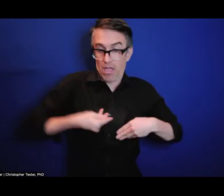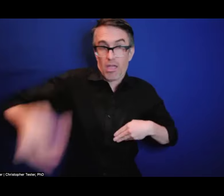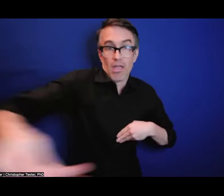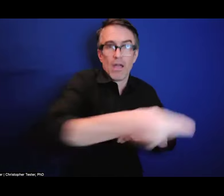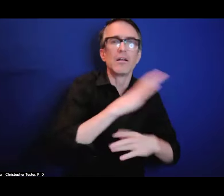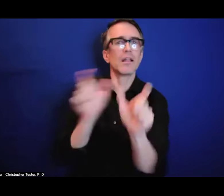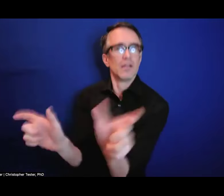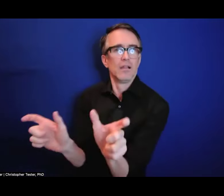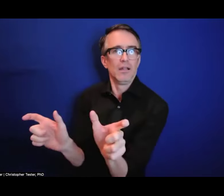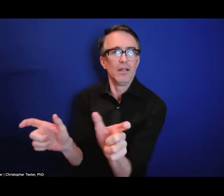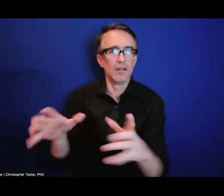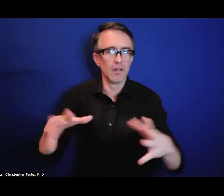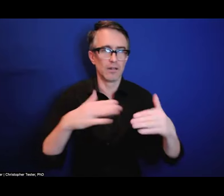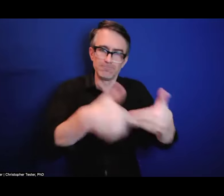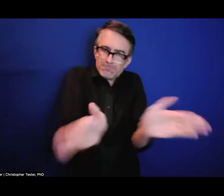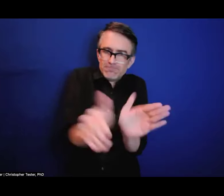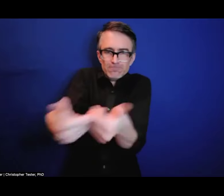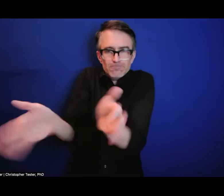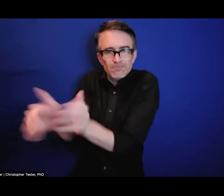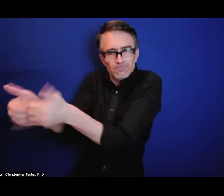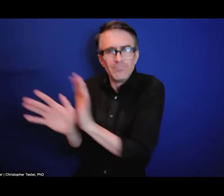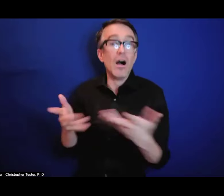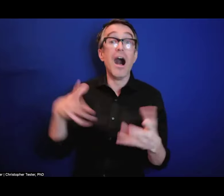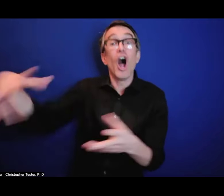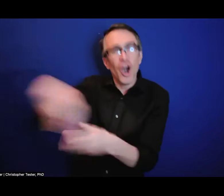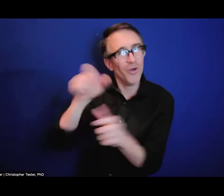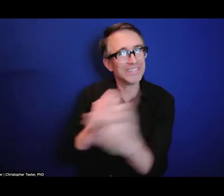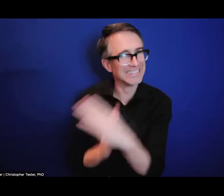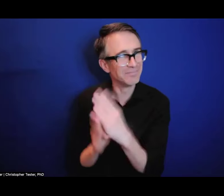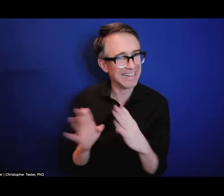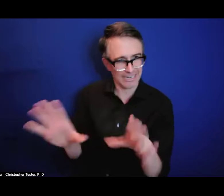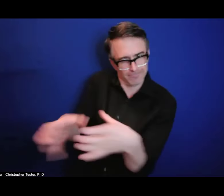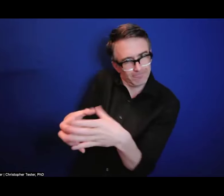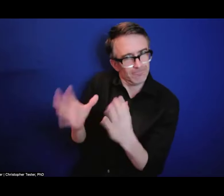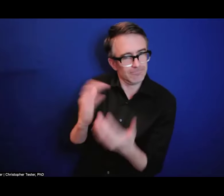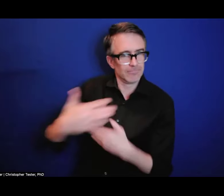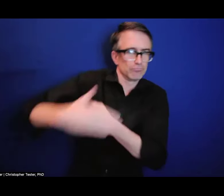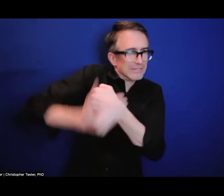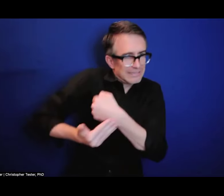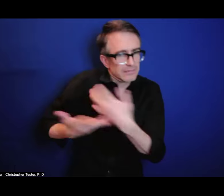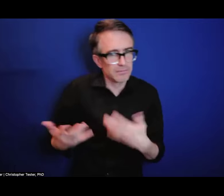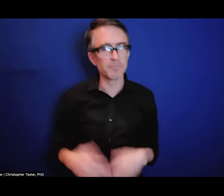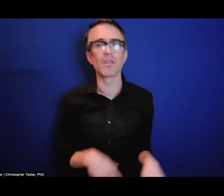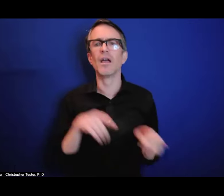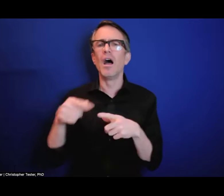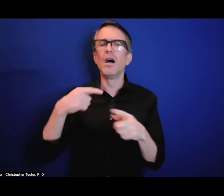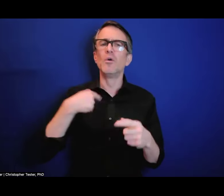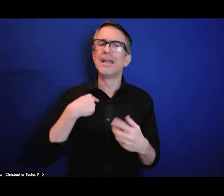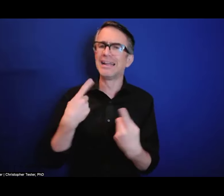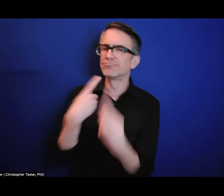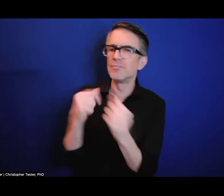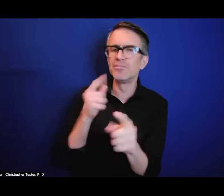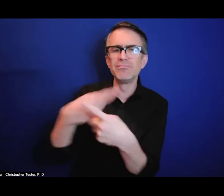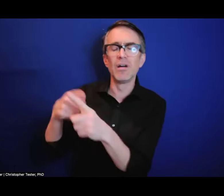informed by the lived experience of persons with disabilities and that their needs are centered as mentioned by Daryl. And a